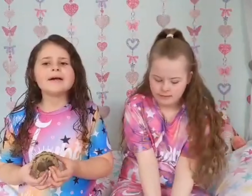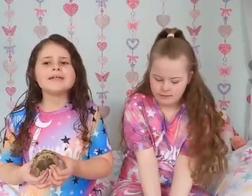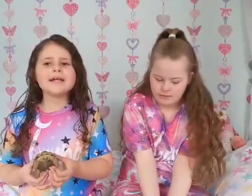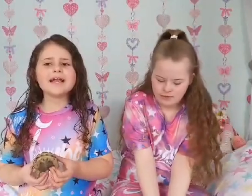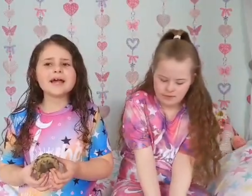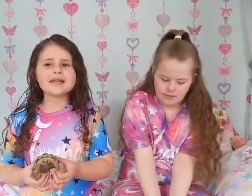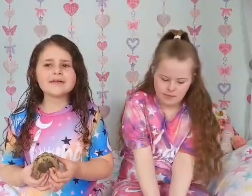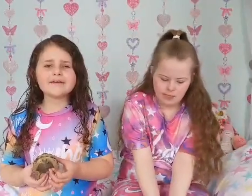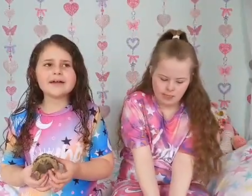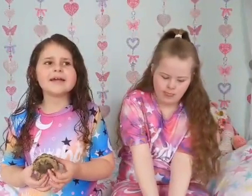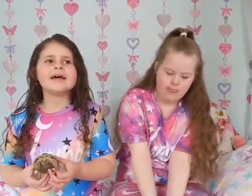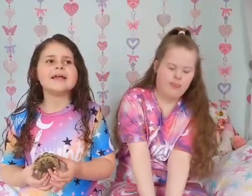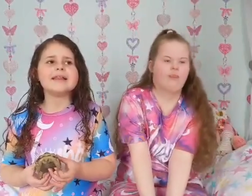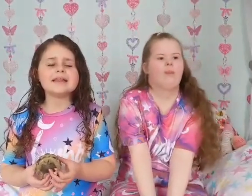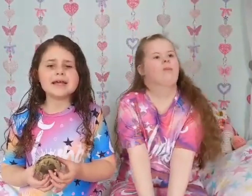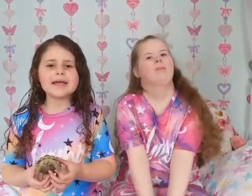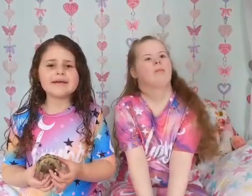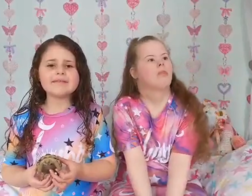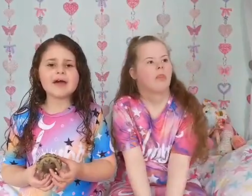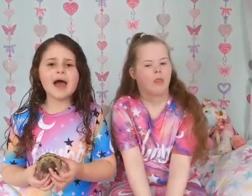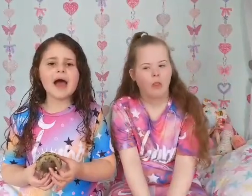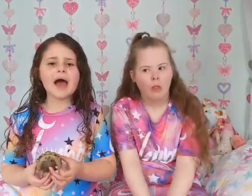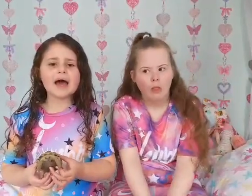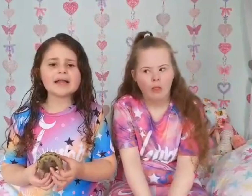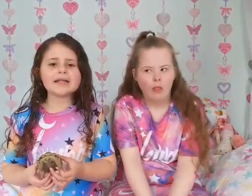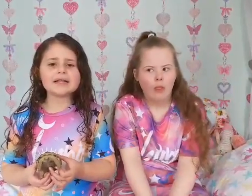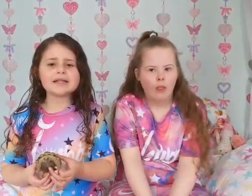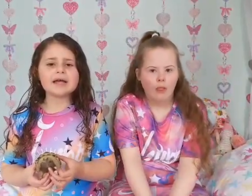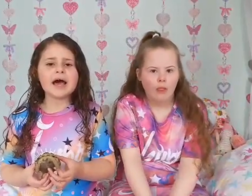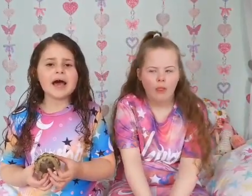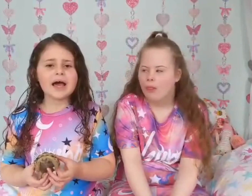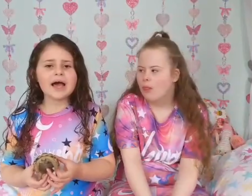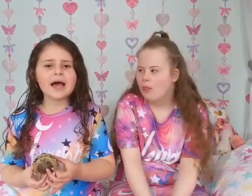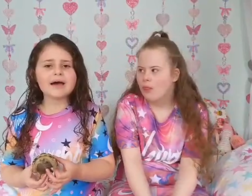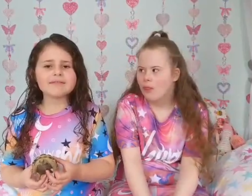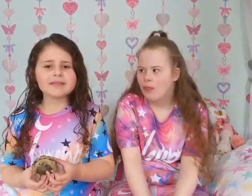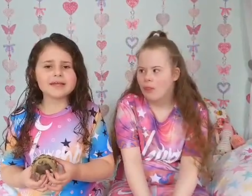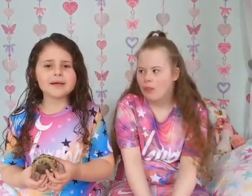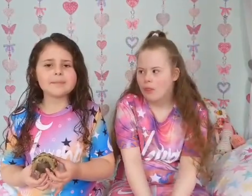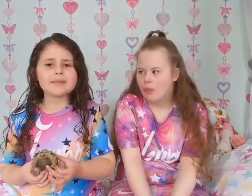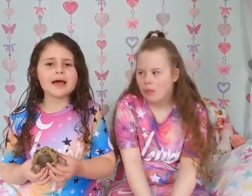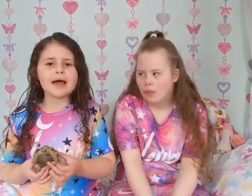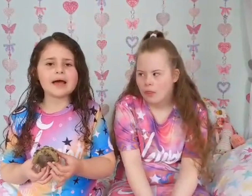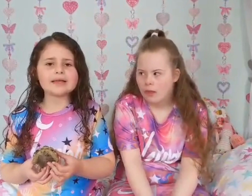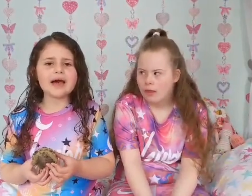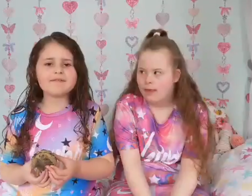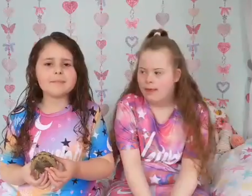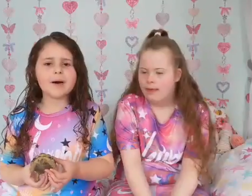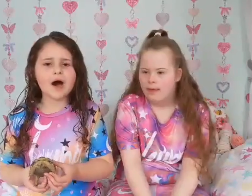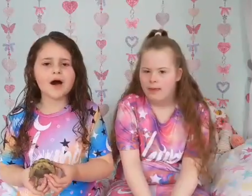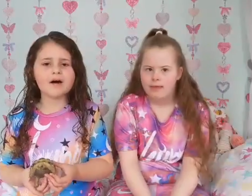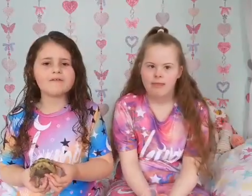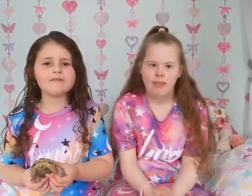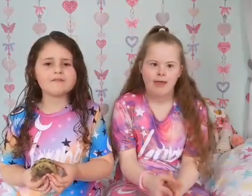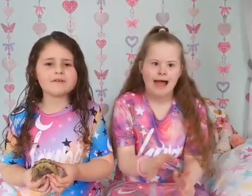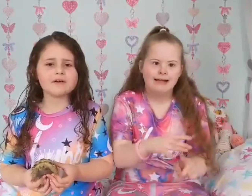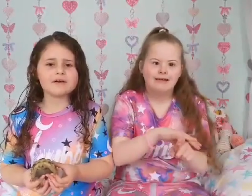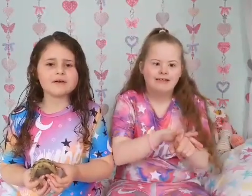She likes to read leaves and have sleeps and have a bath. How does I